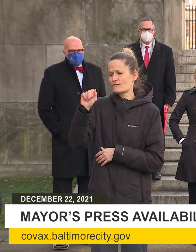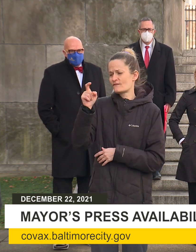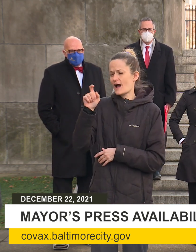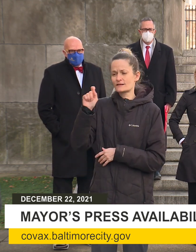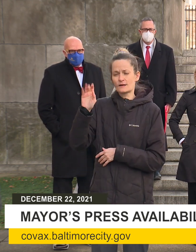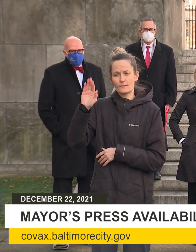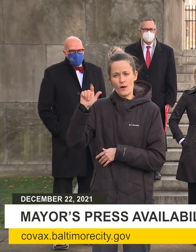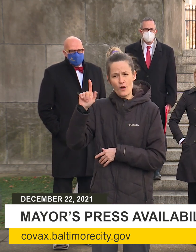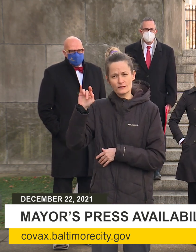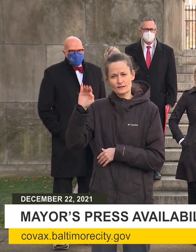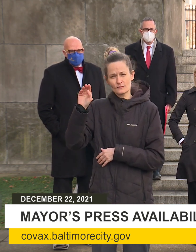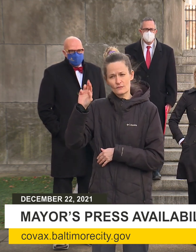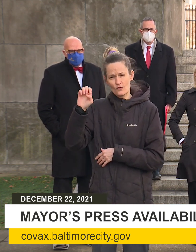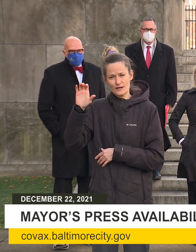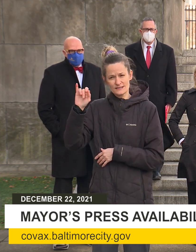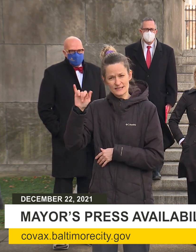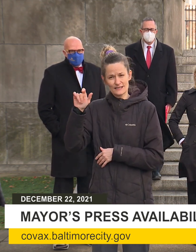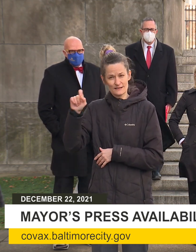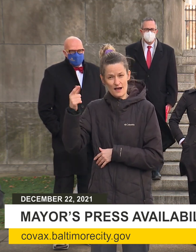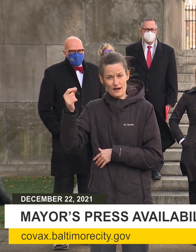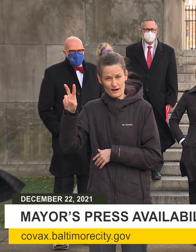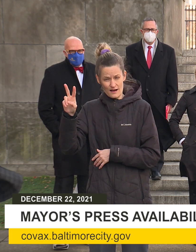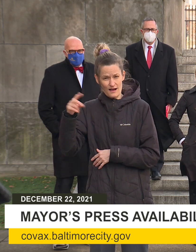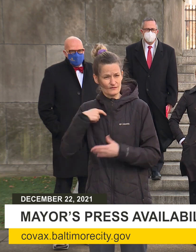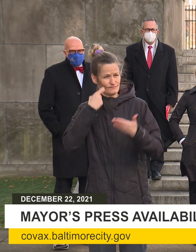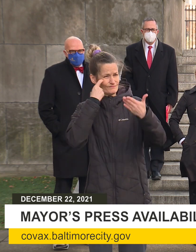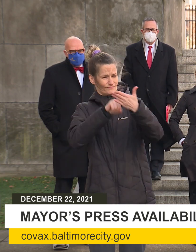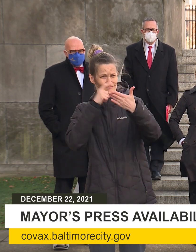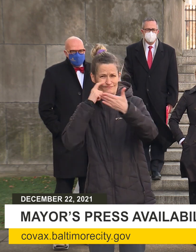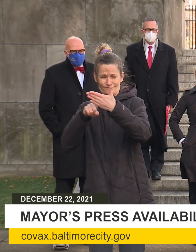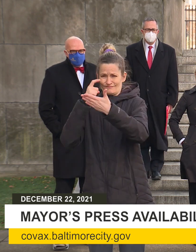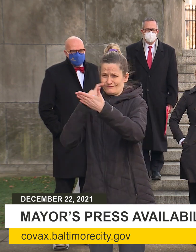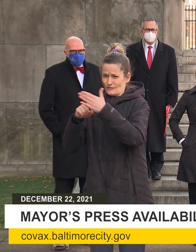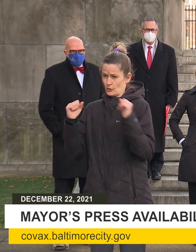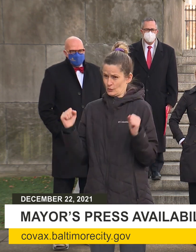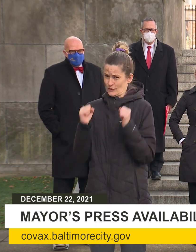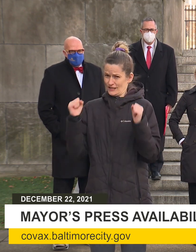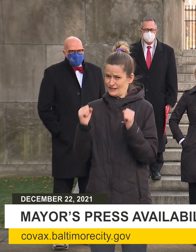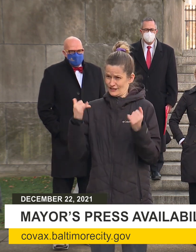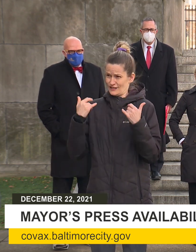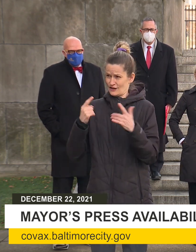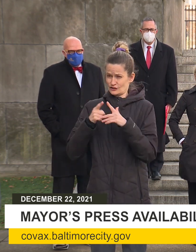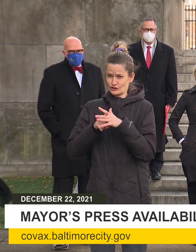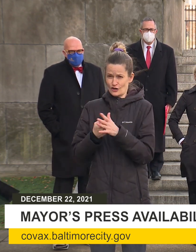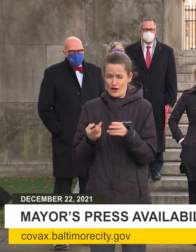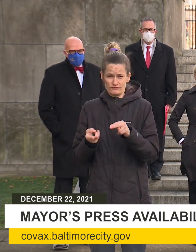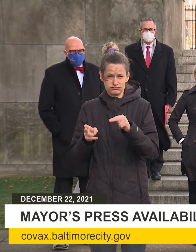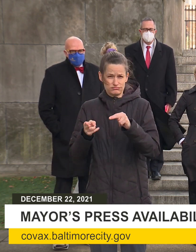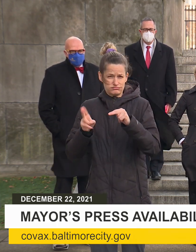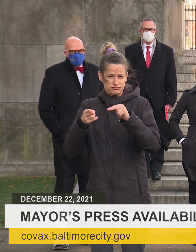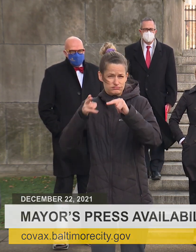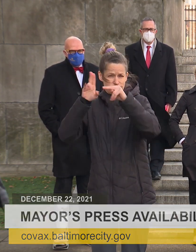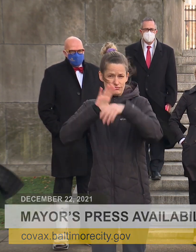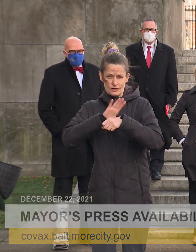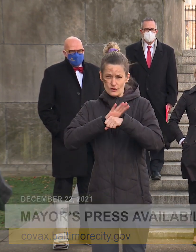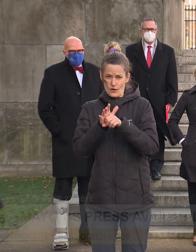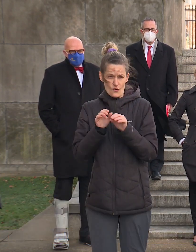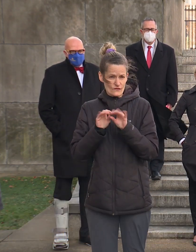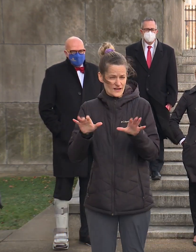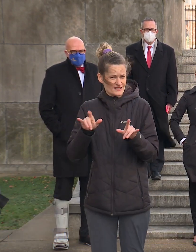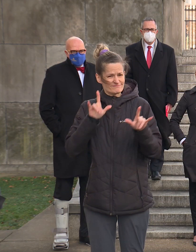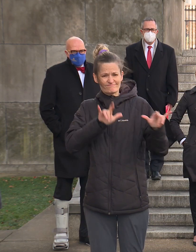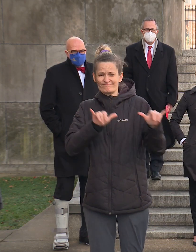covax.baltimorecity.gov. We are seeing the start of a winter surge similar to what we saw last year. Again, if you're going to be